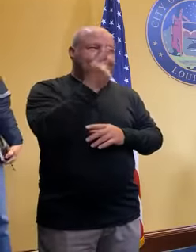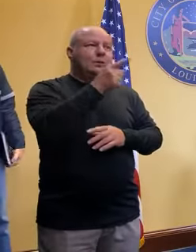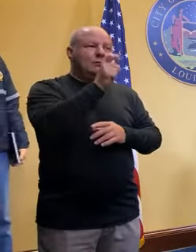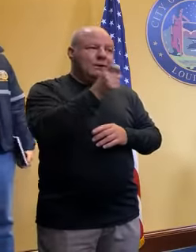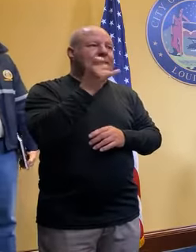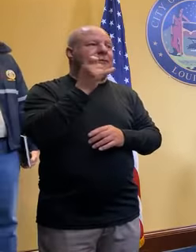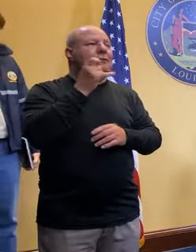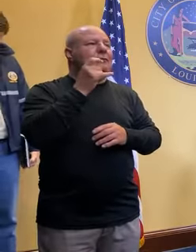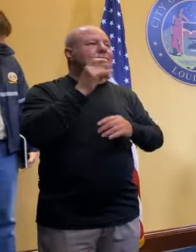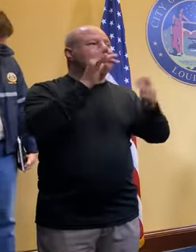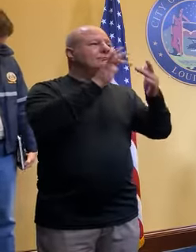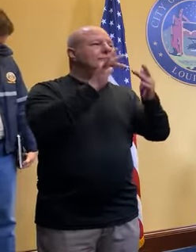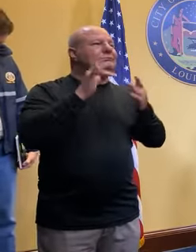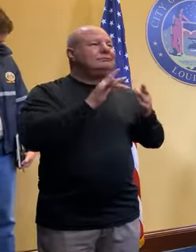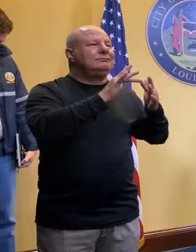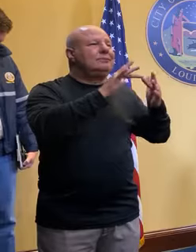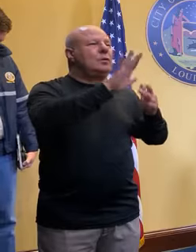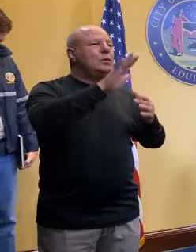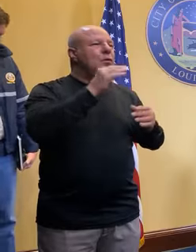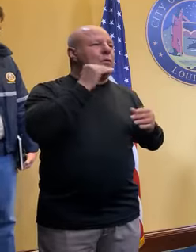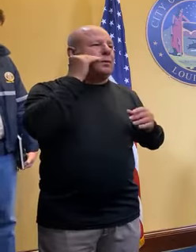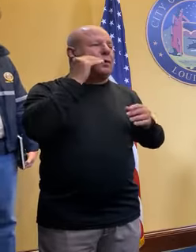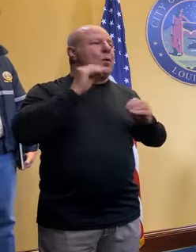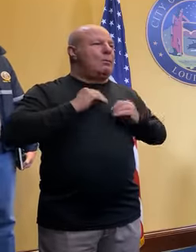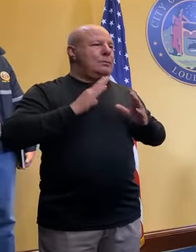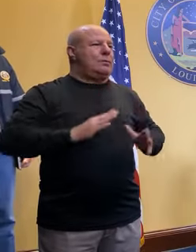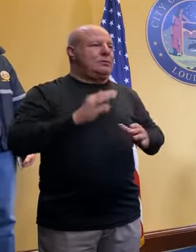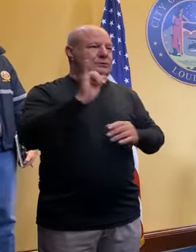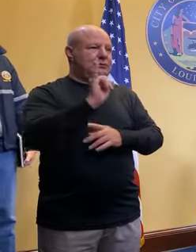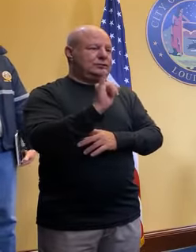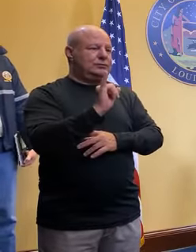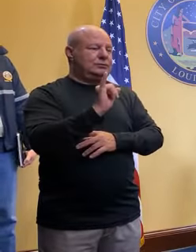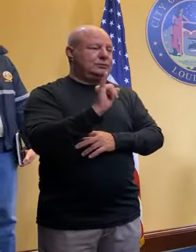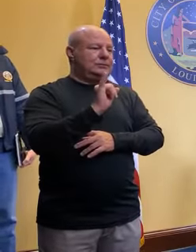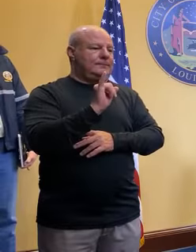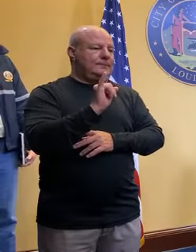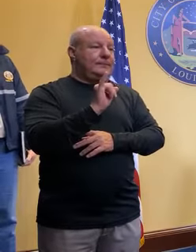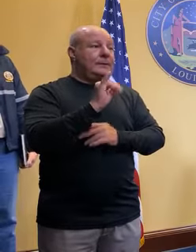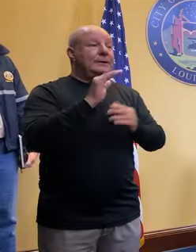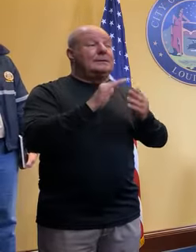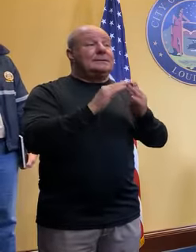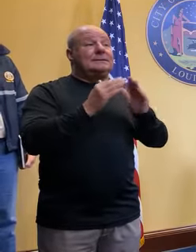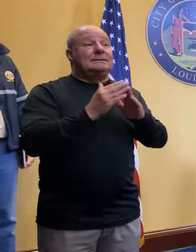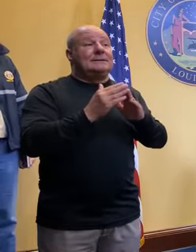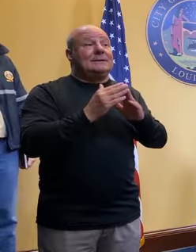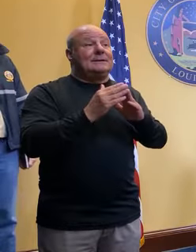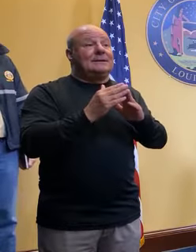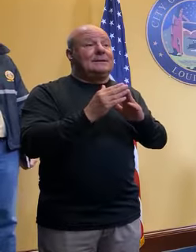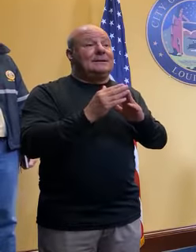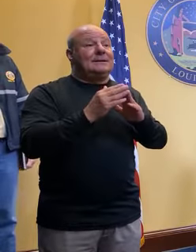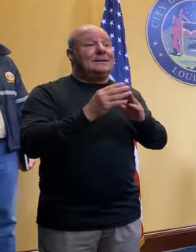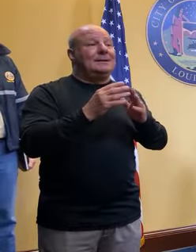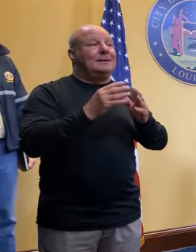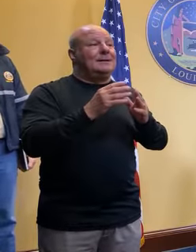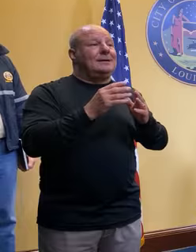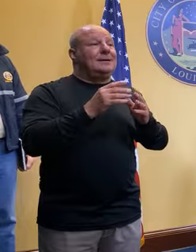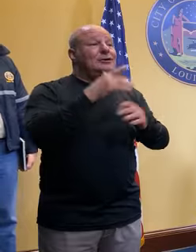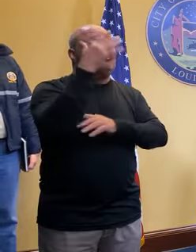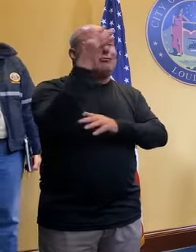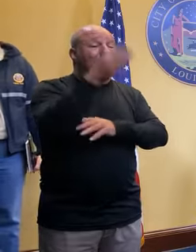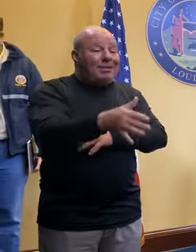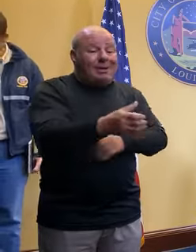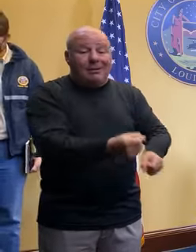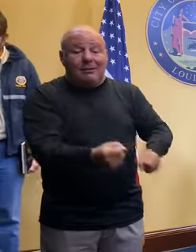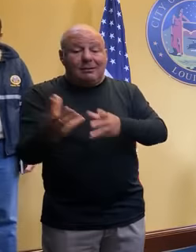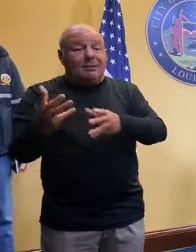reach out to your homeowner's insurance as well. The city cannot remove those